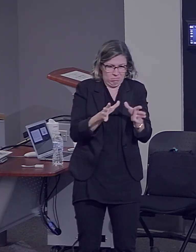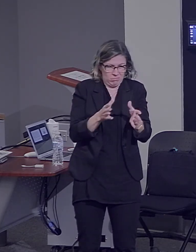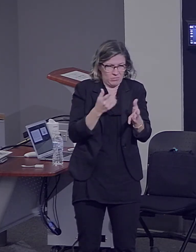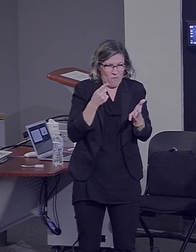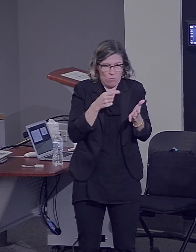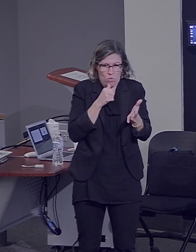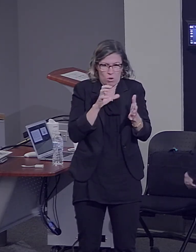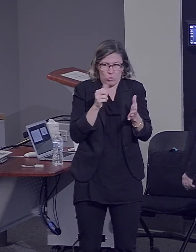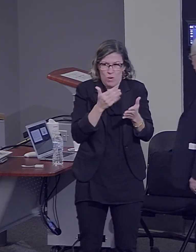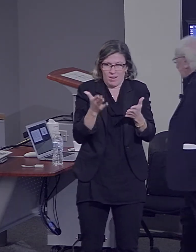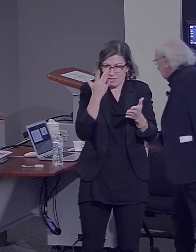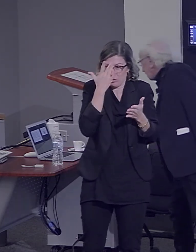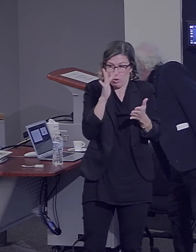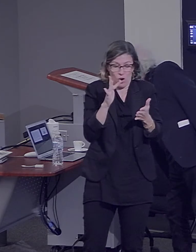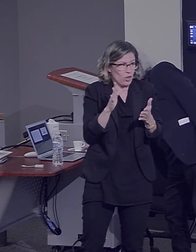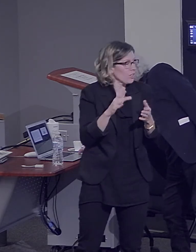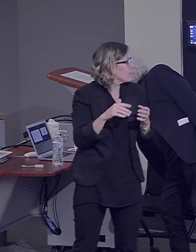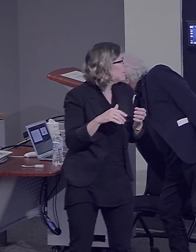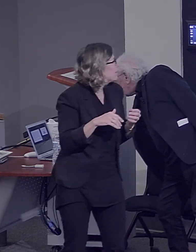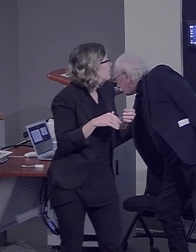interesting